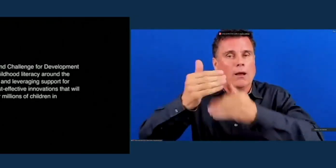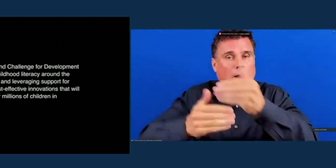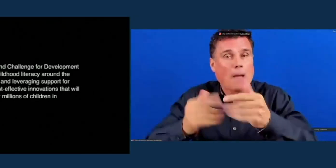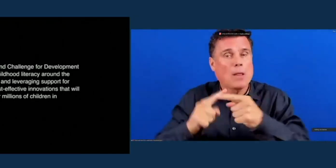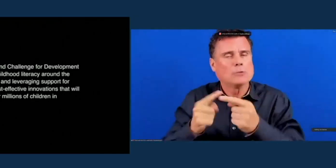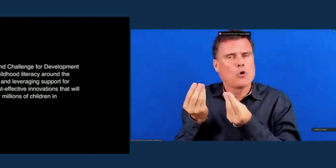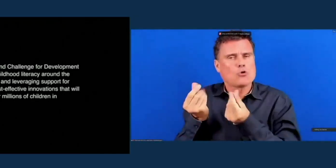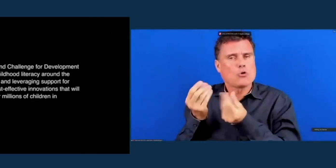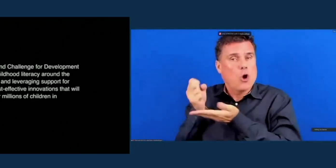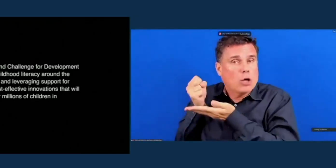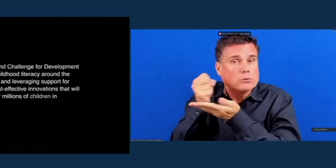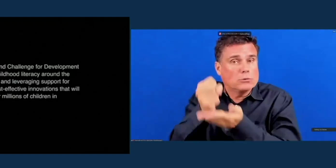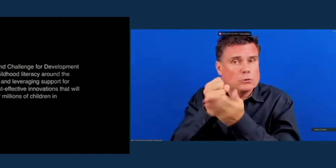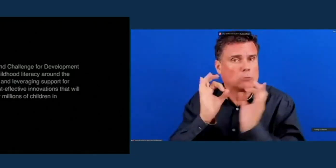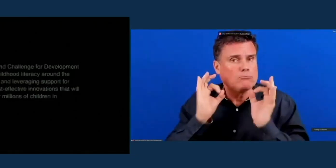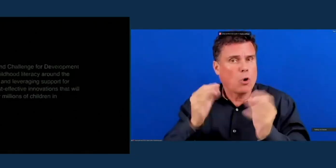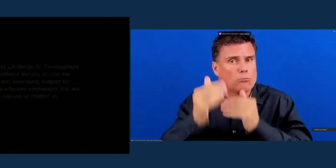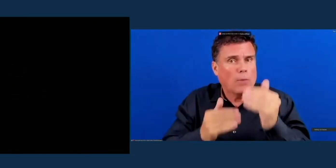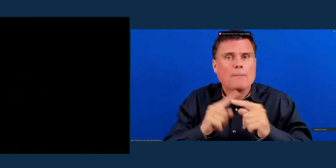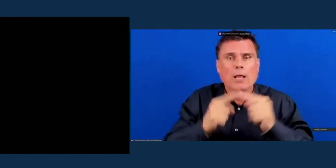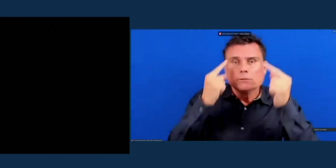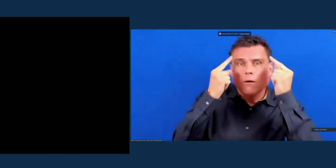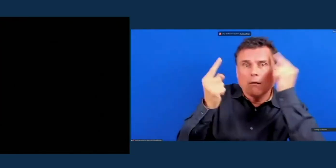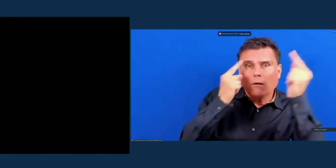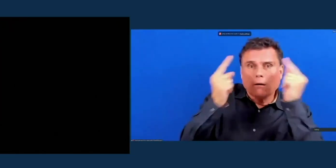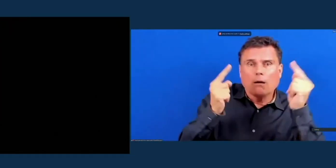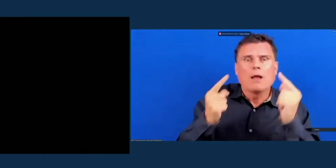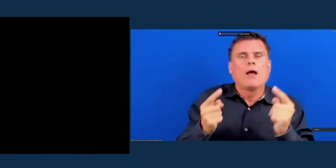children in low-income communities.